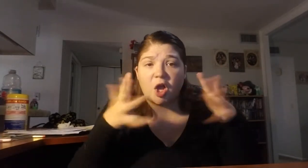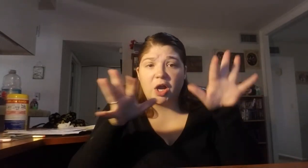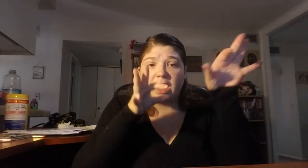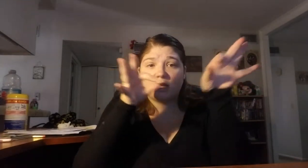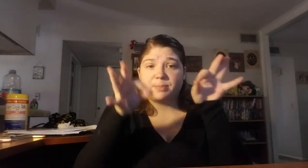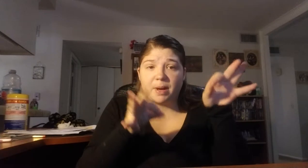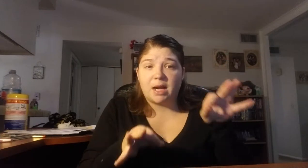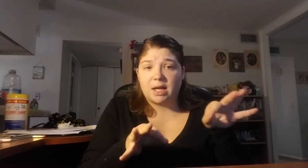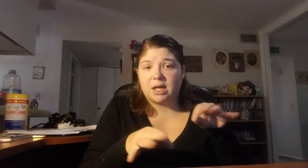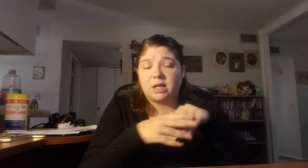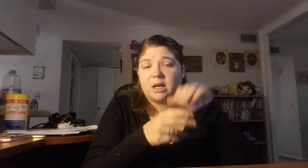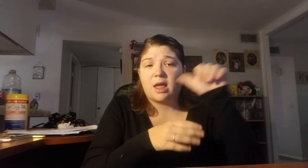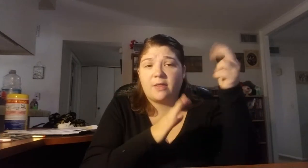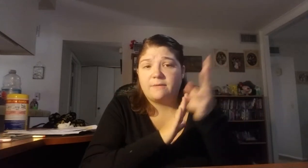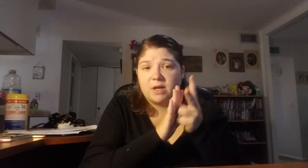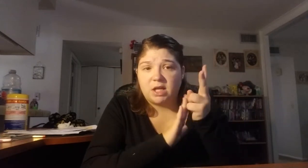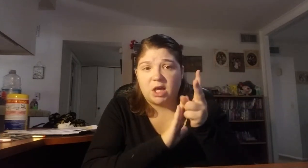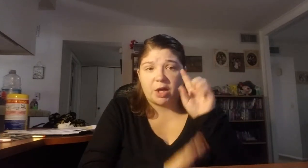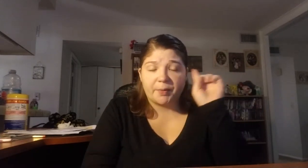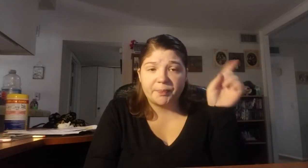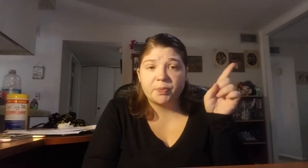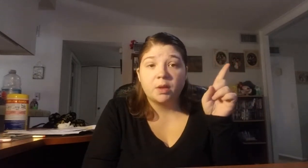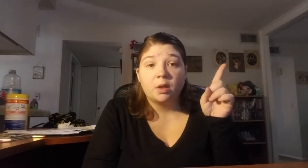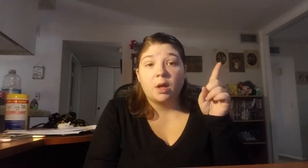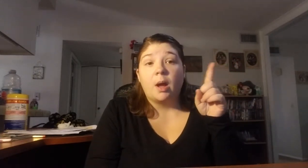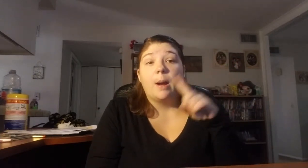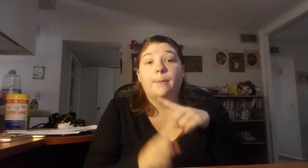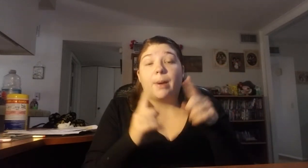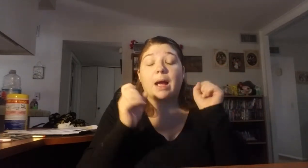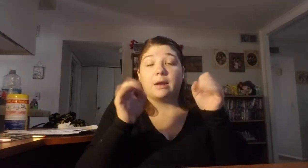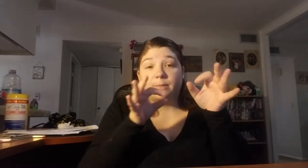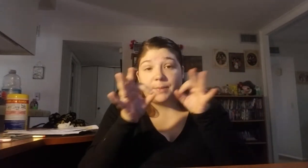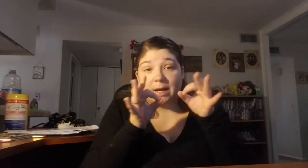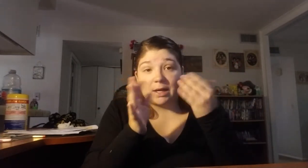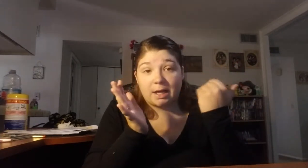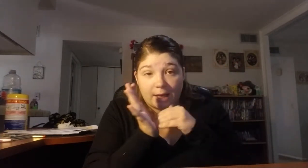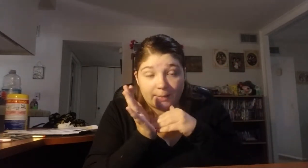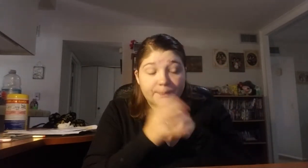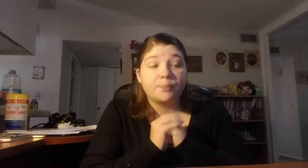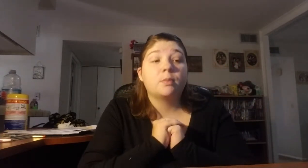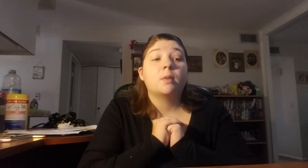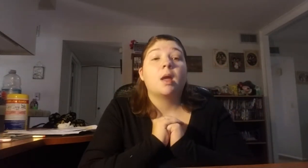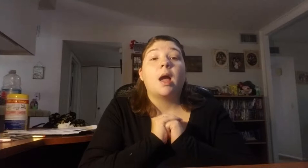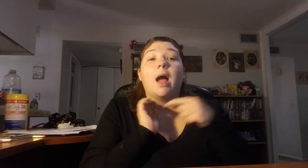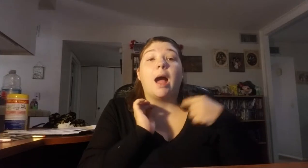already explained it in the other video. But I can explain it again.